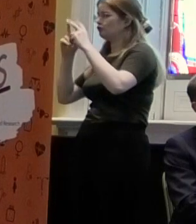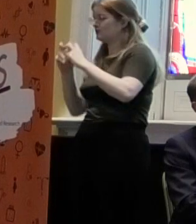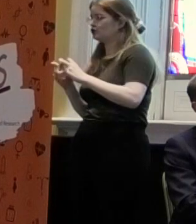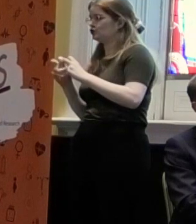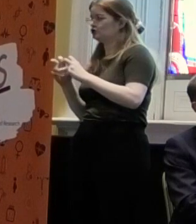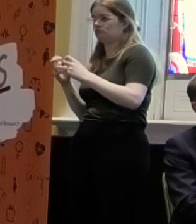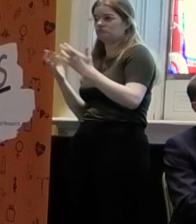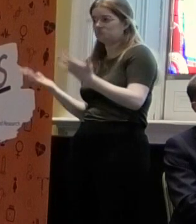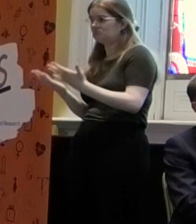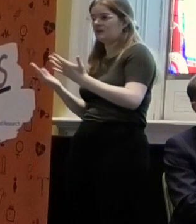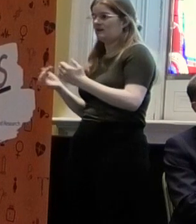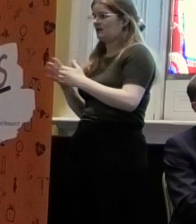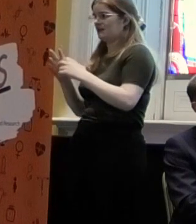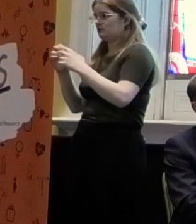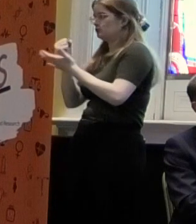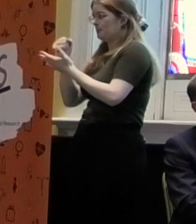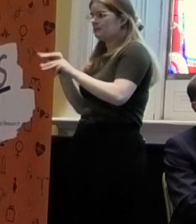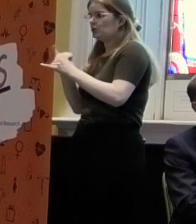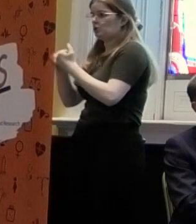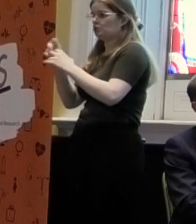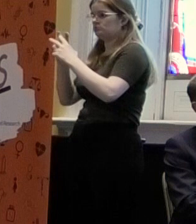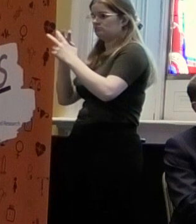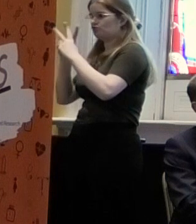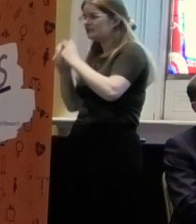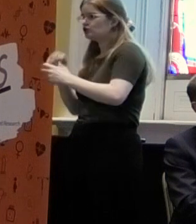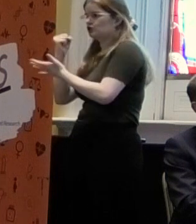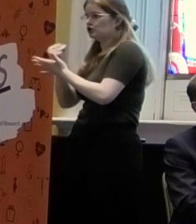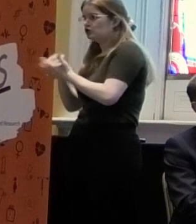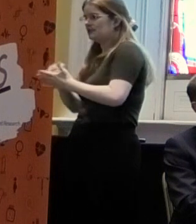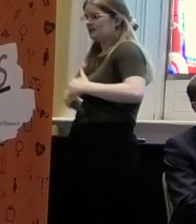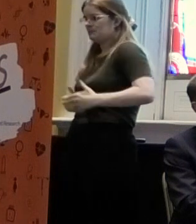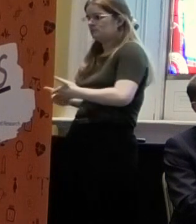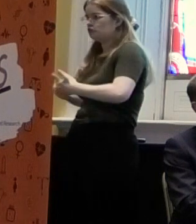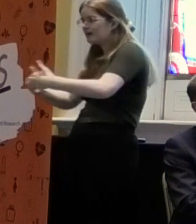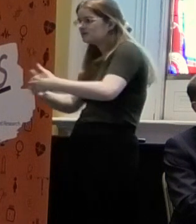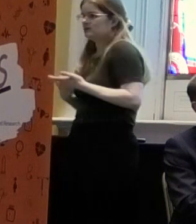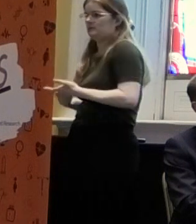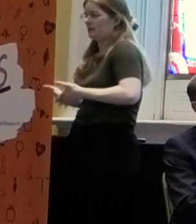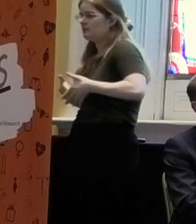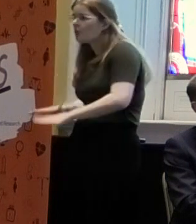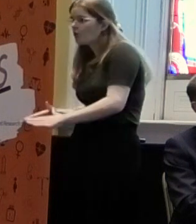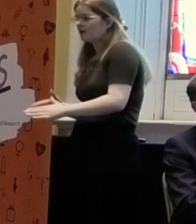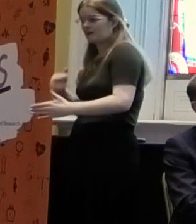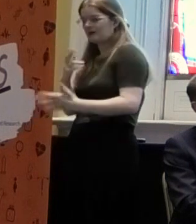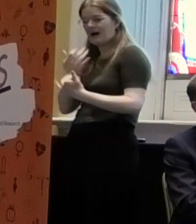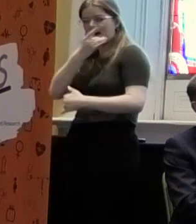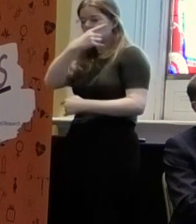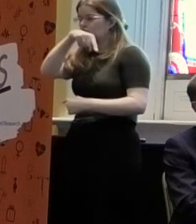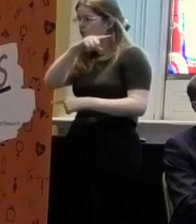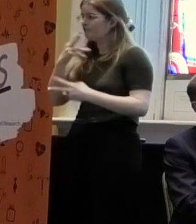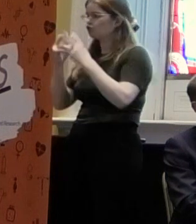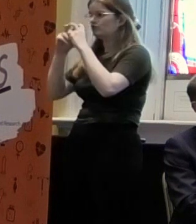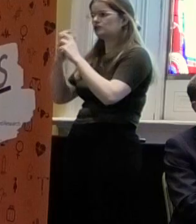in terms of obstetrics? Maybe I can ask our consultant obstetricians this question. In terms of research